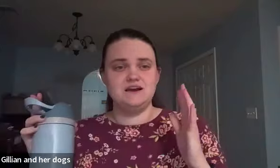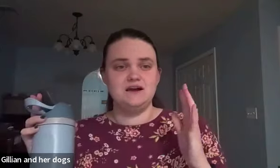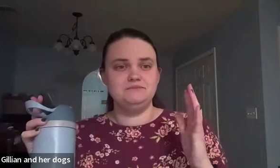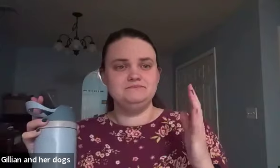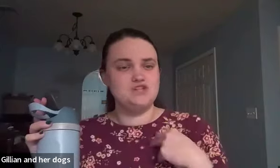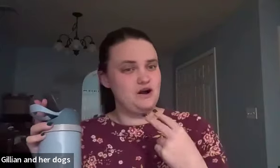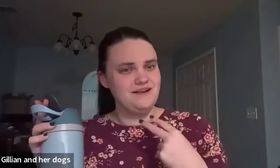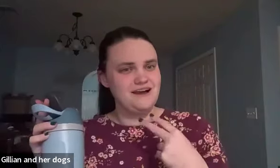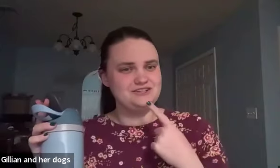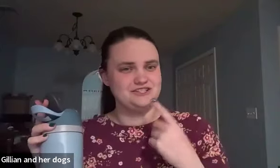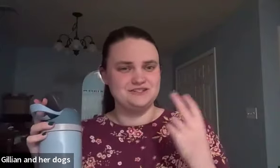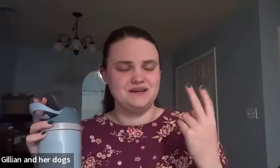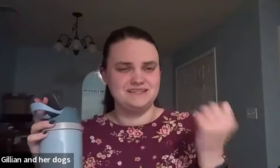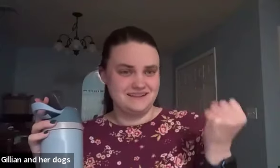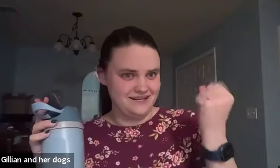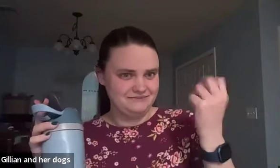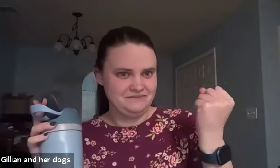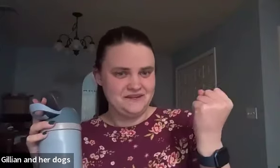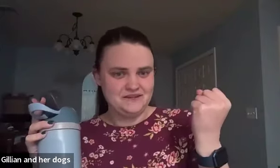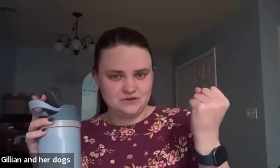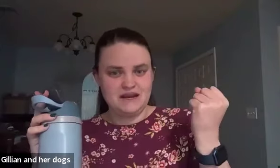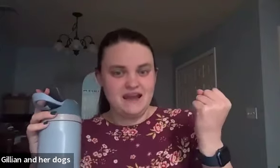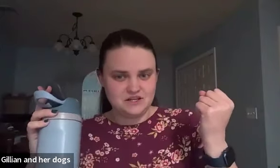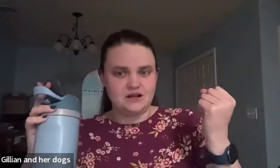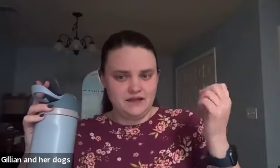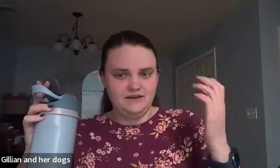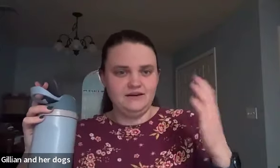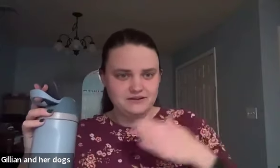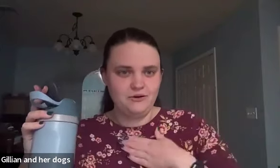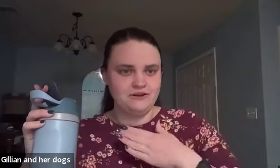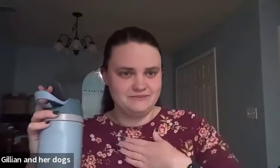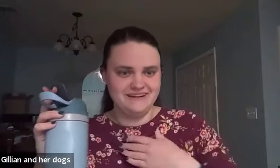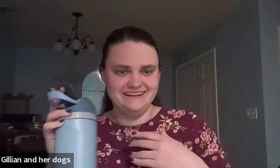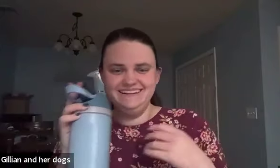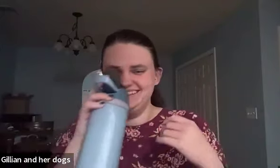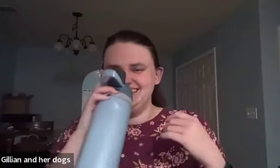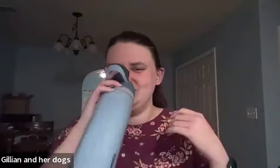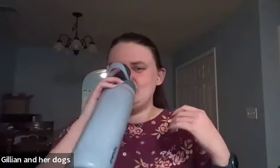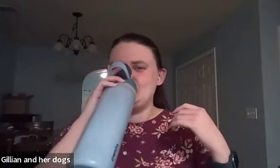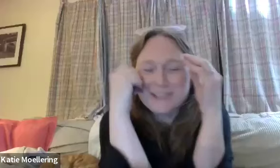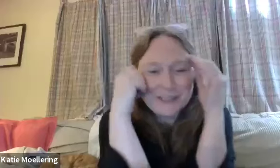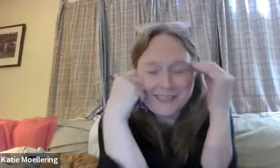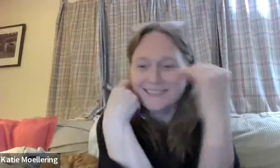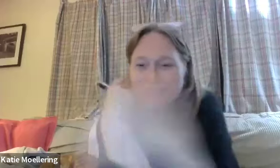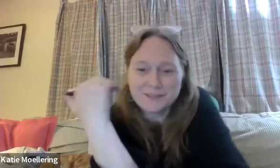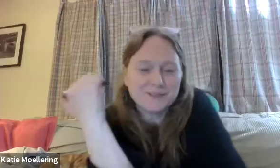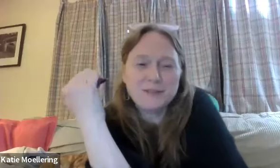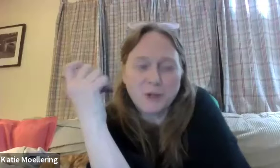to talk a lot. I usually just sign. So when I have to talk, I'm like, huh, hold on a minute. Hey, Jillian, you talk